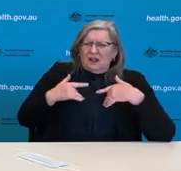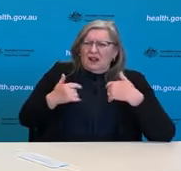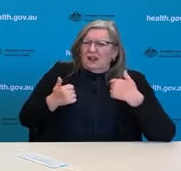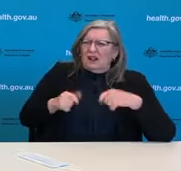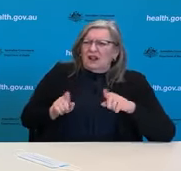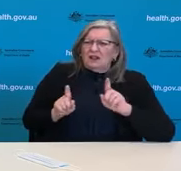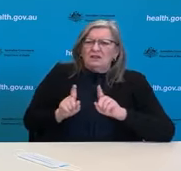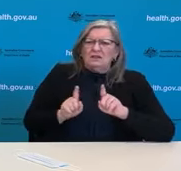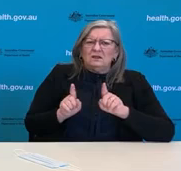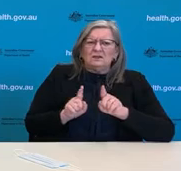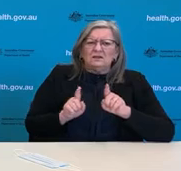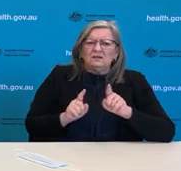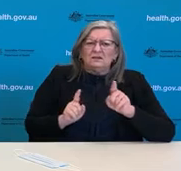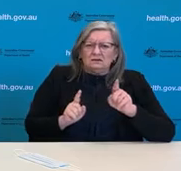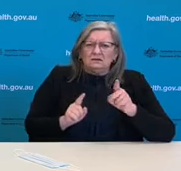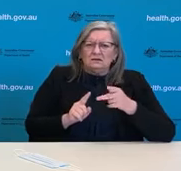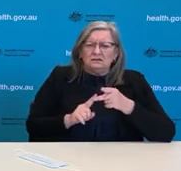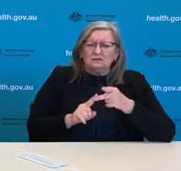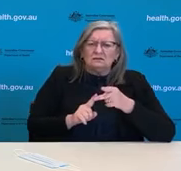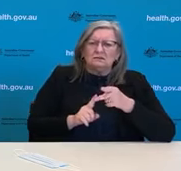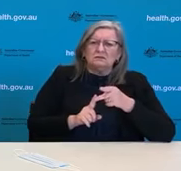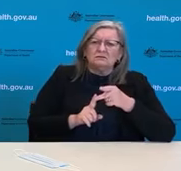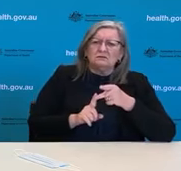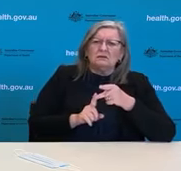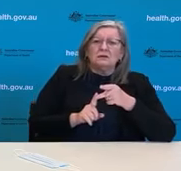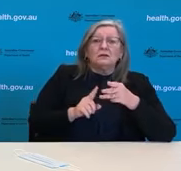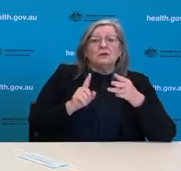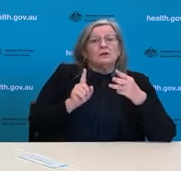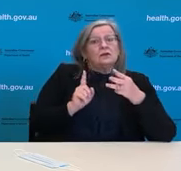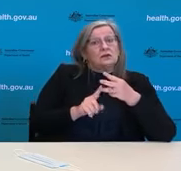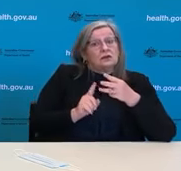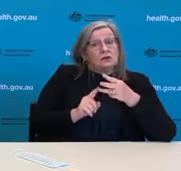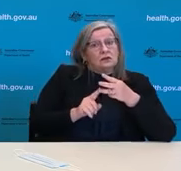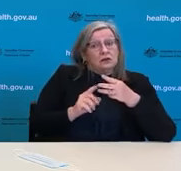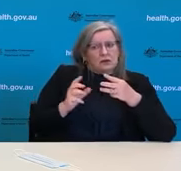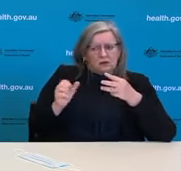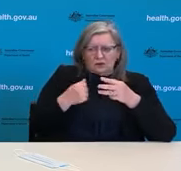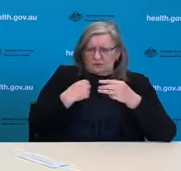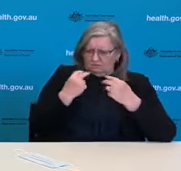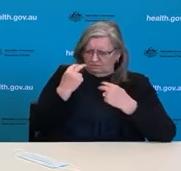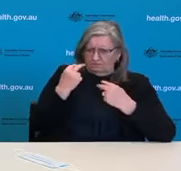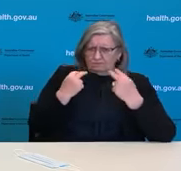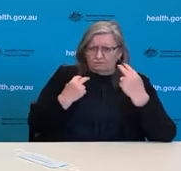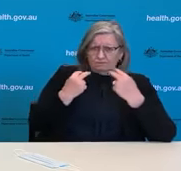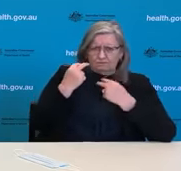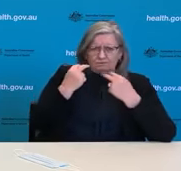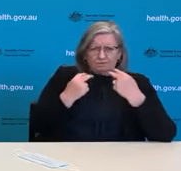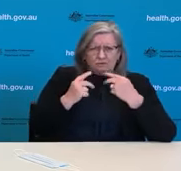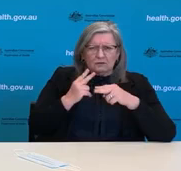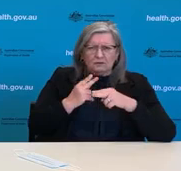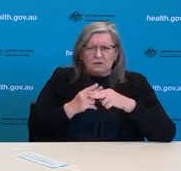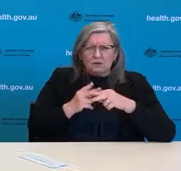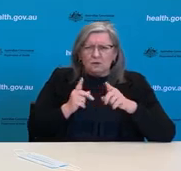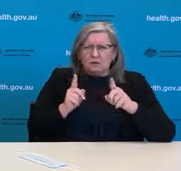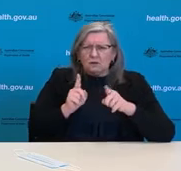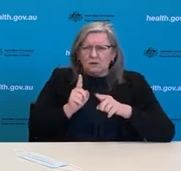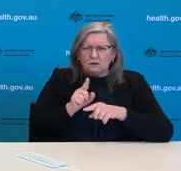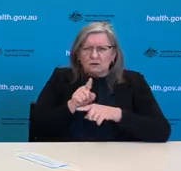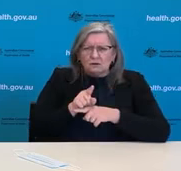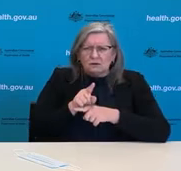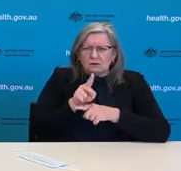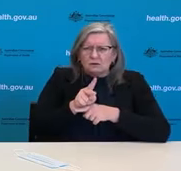vaccination? And what should I be looking out for over the coming weeks in case I